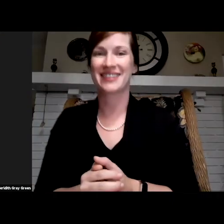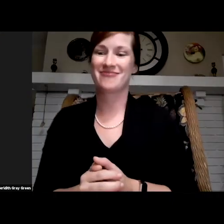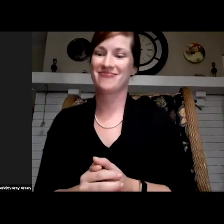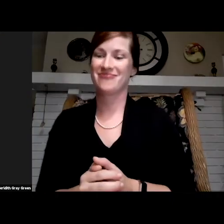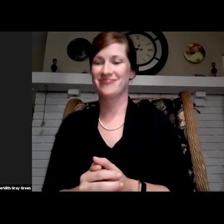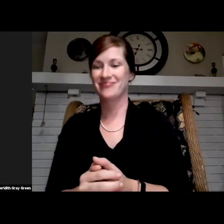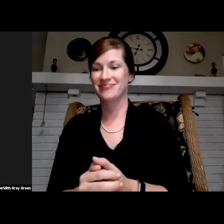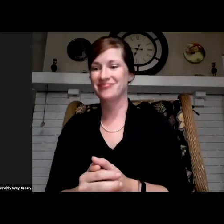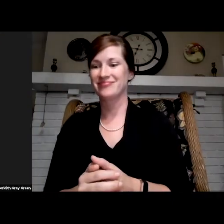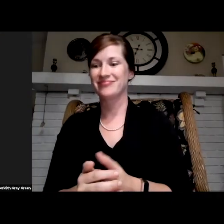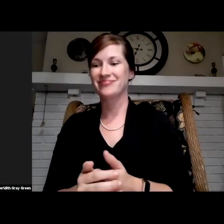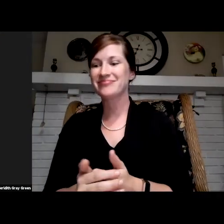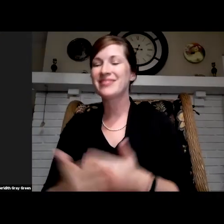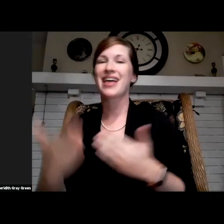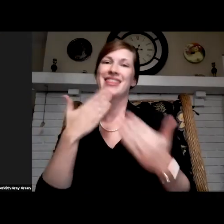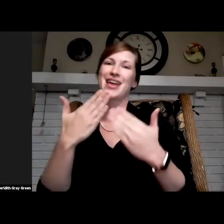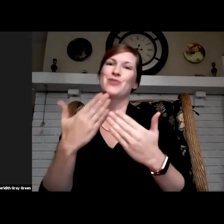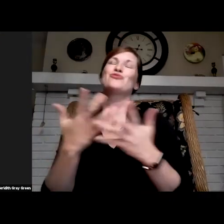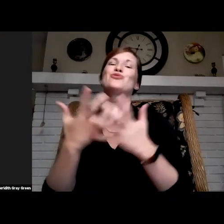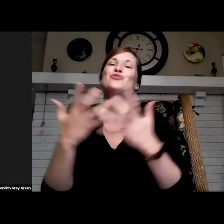All right, hello everyone.